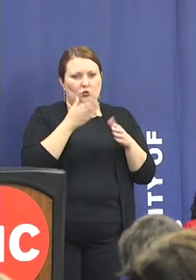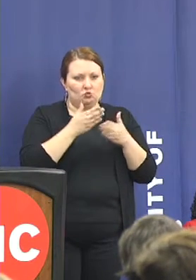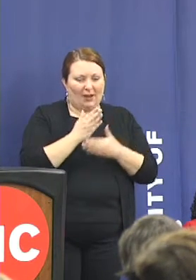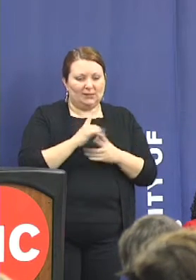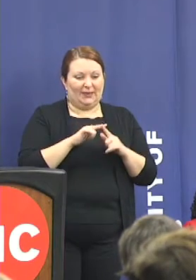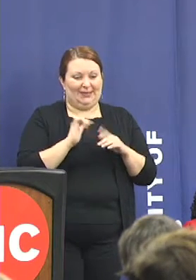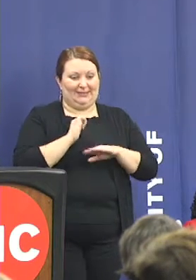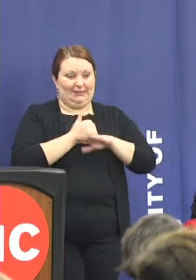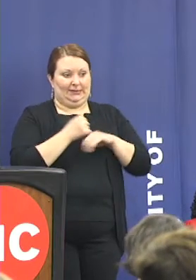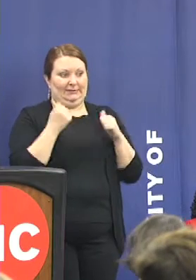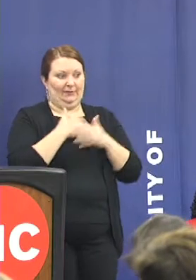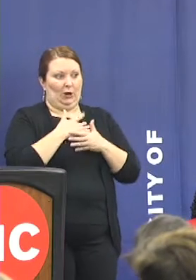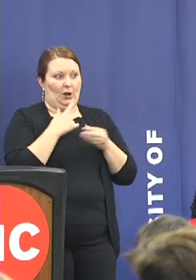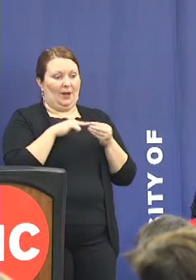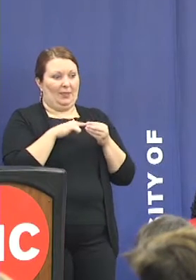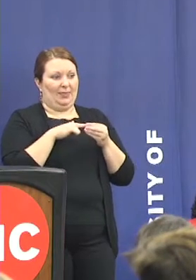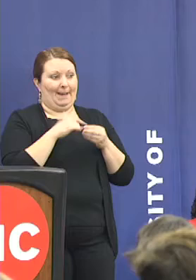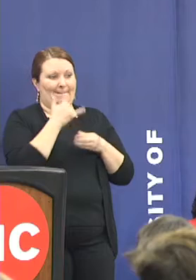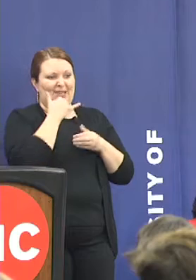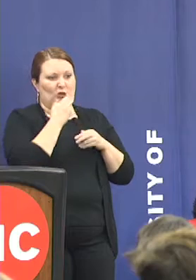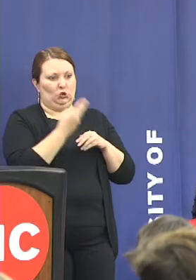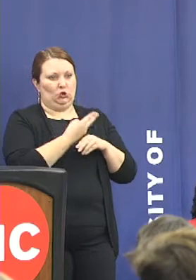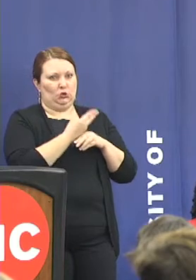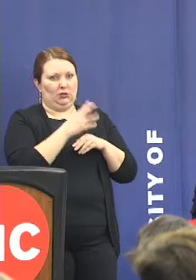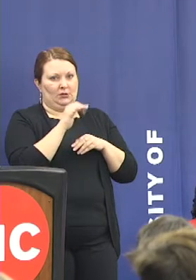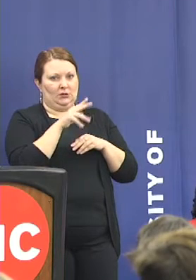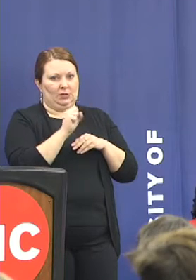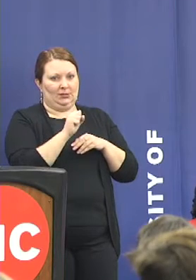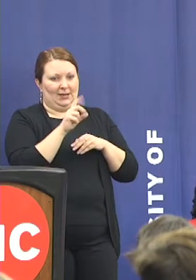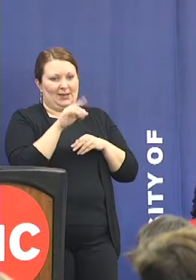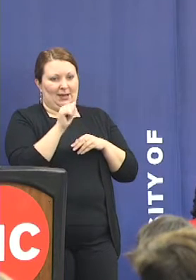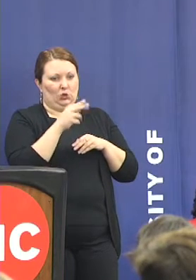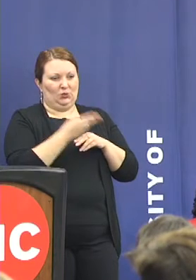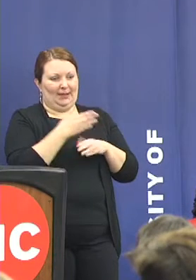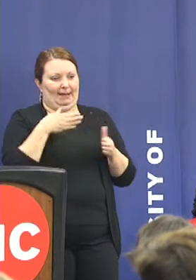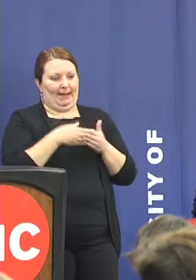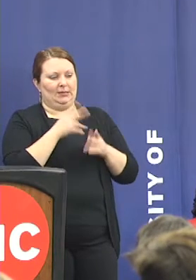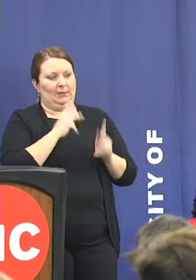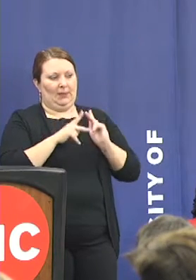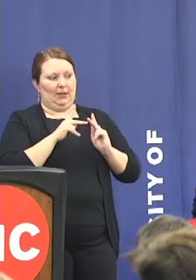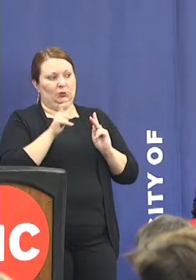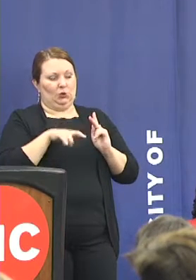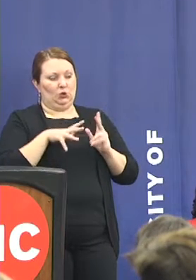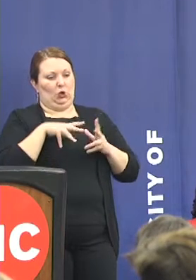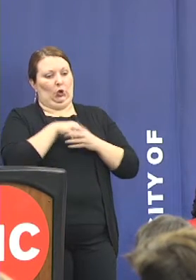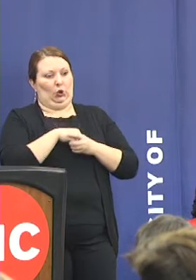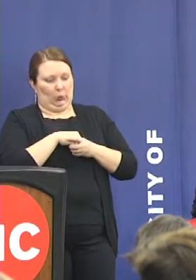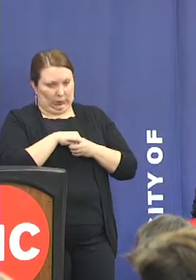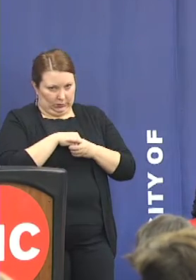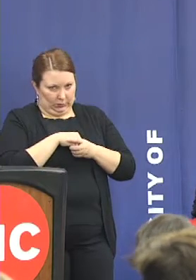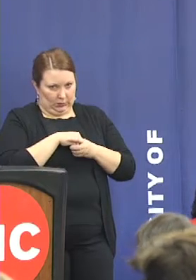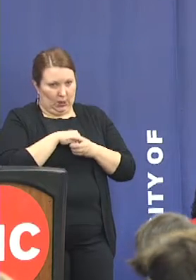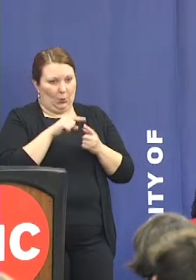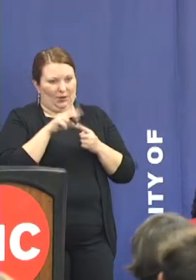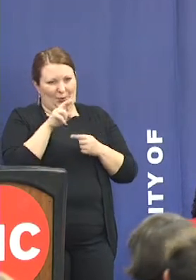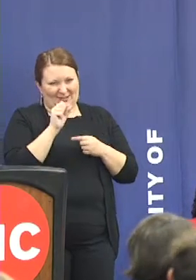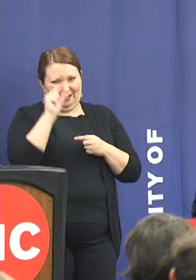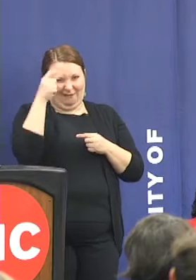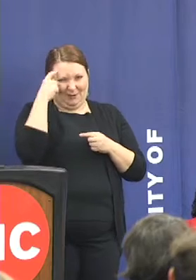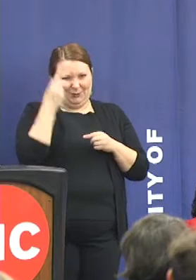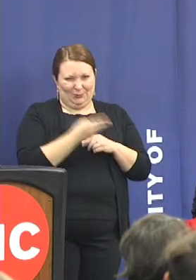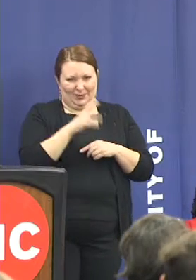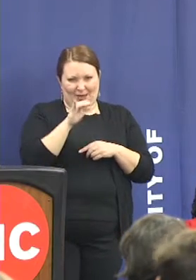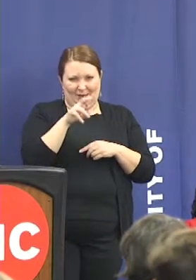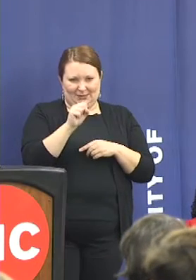also the existing fear around the misuse of census data, using it against the people it's supposed to include, as we saw when the US government